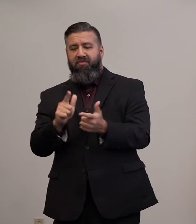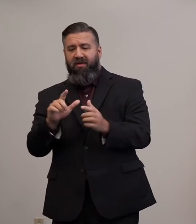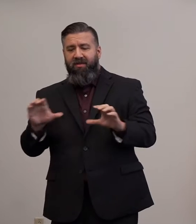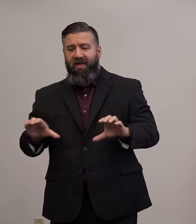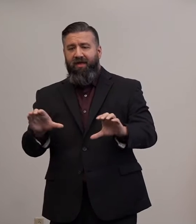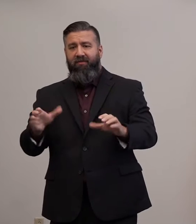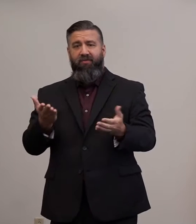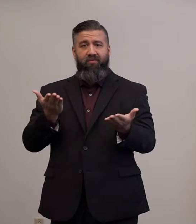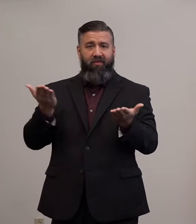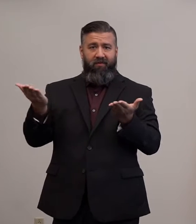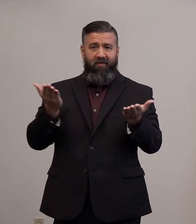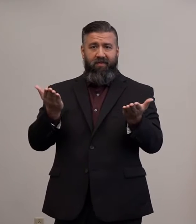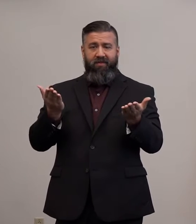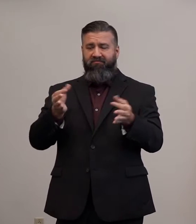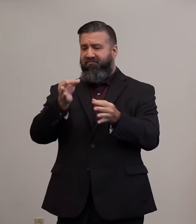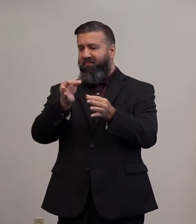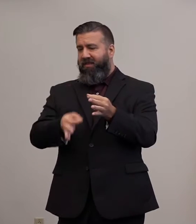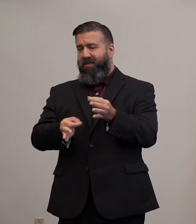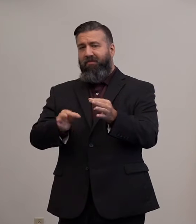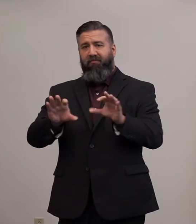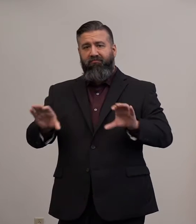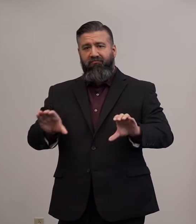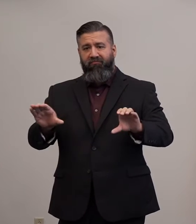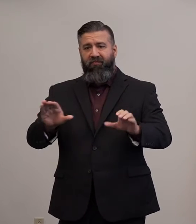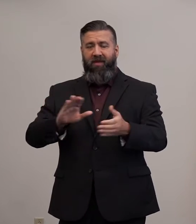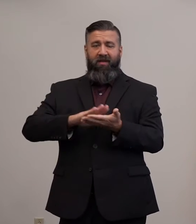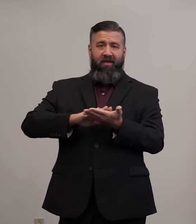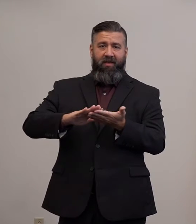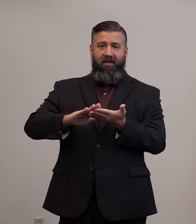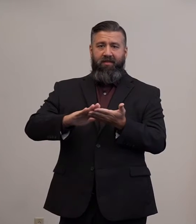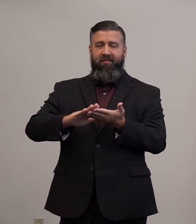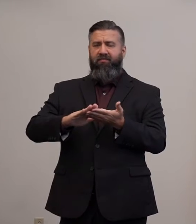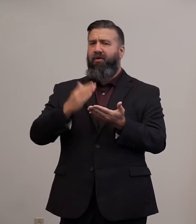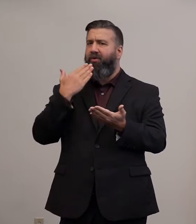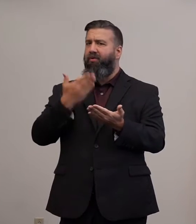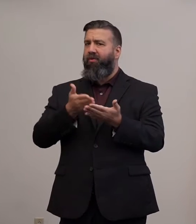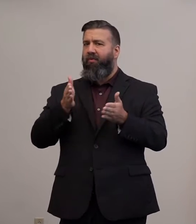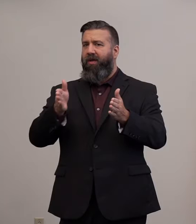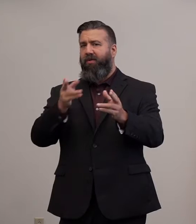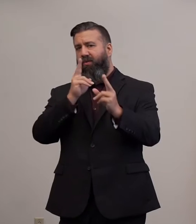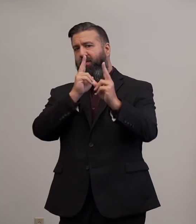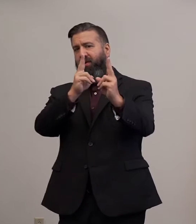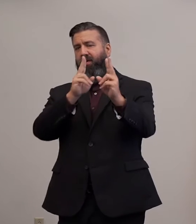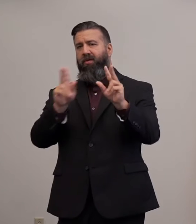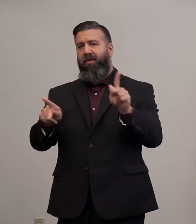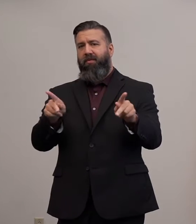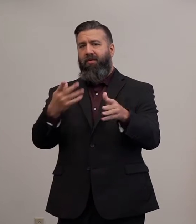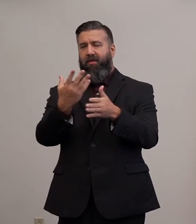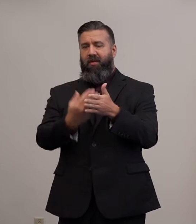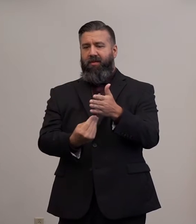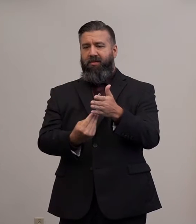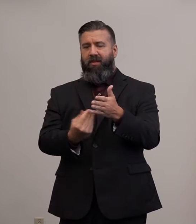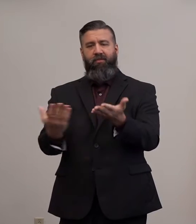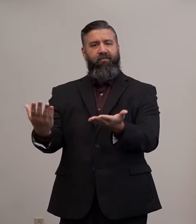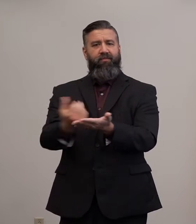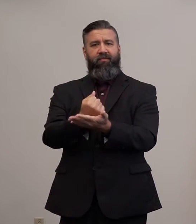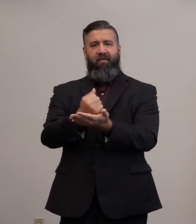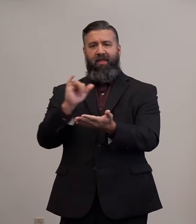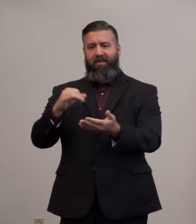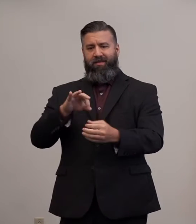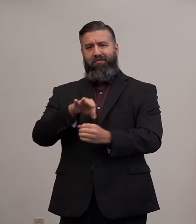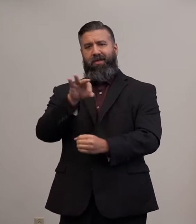act of kindness, is a way to honor the ones we lost and to reclaim that spirit of unity that followed